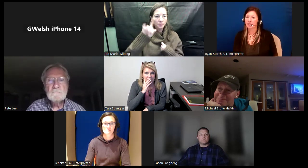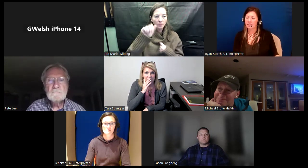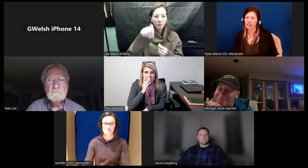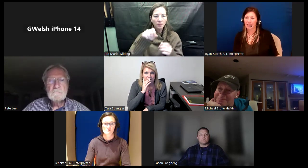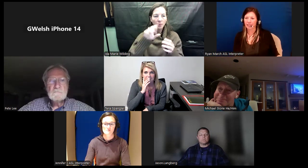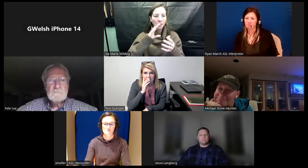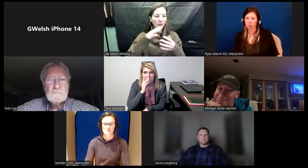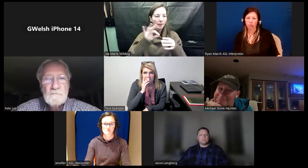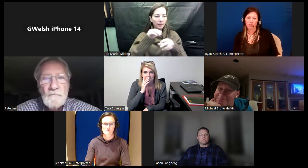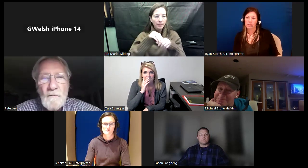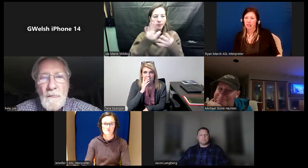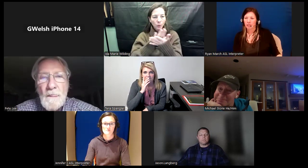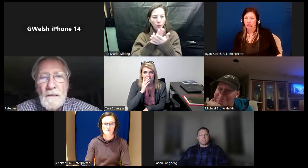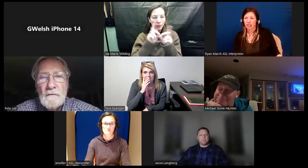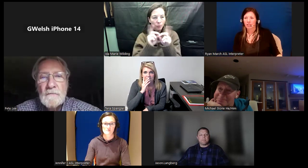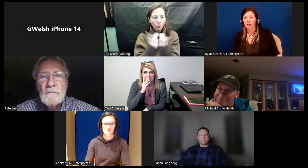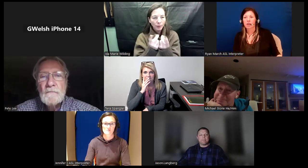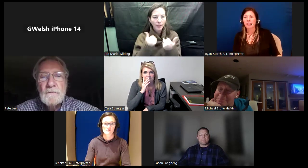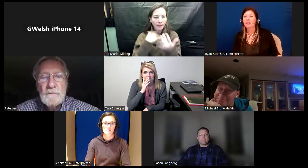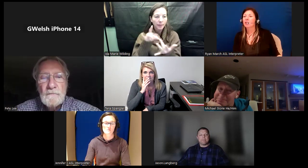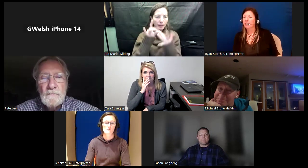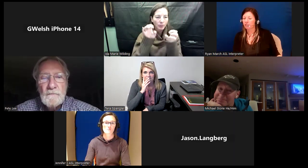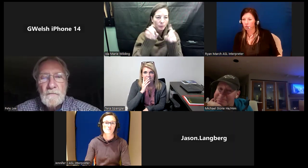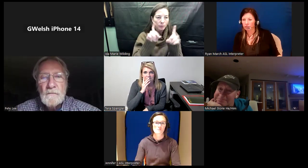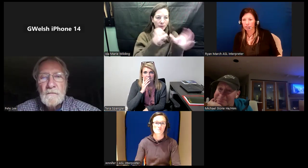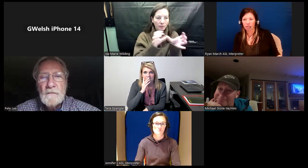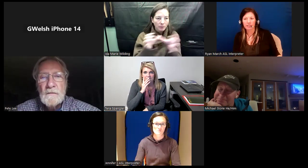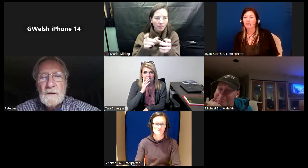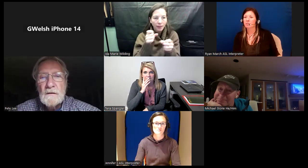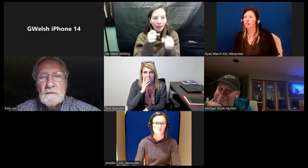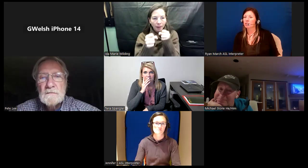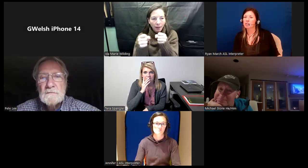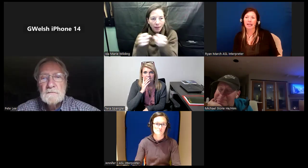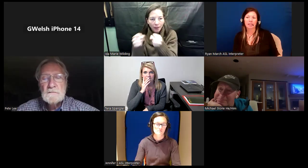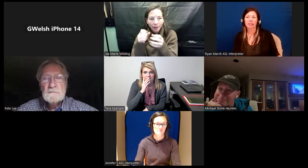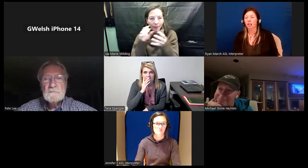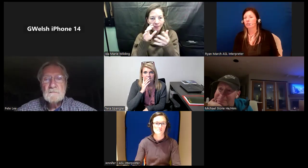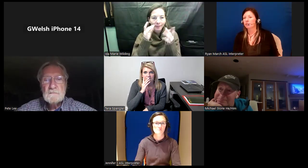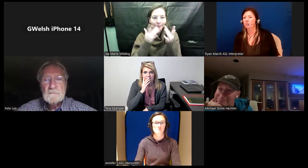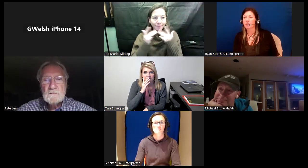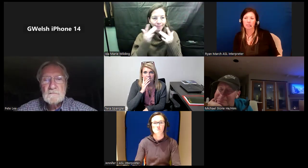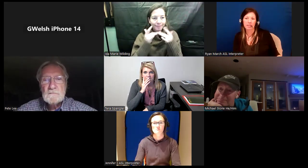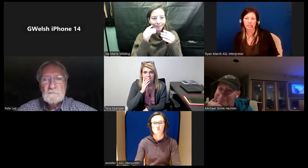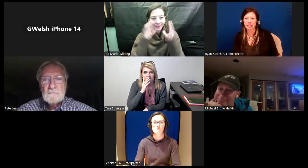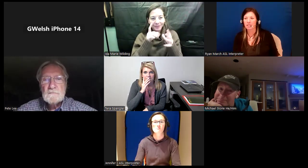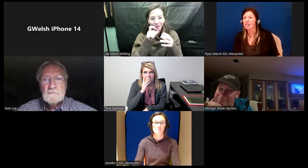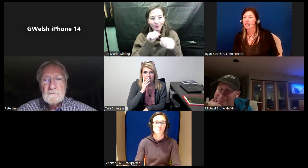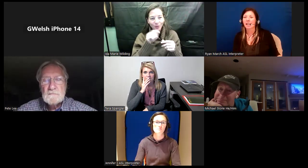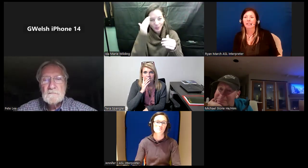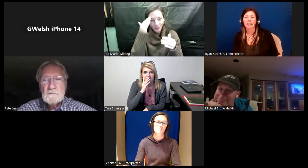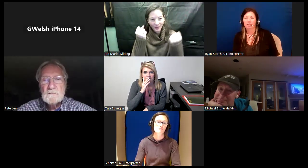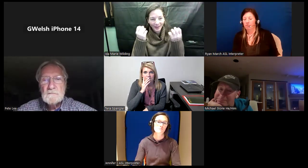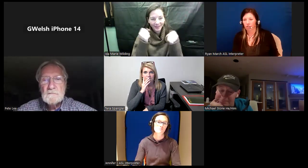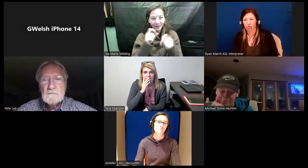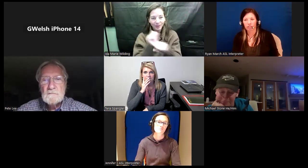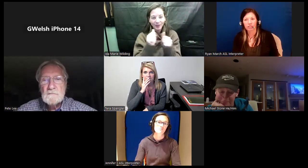Yeah, this is Ida. So they're in the school district. They have special ed, different placements,